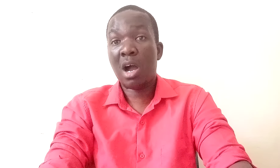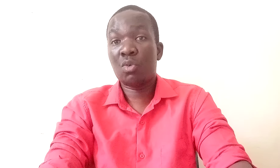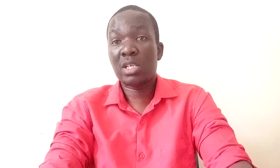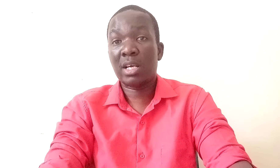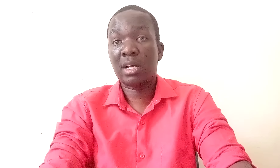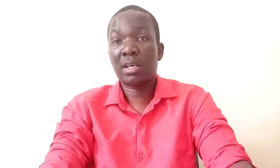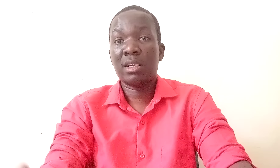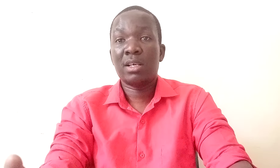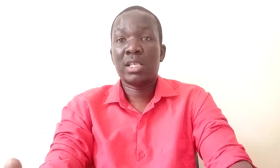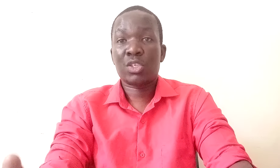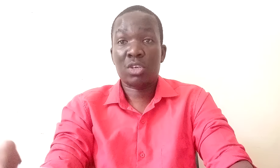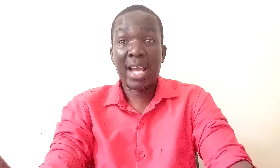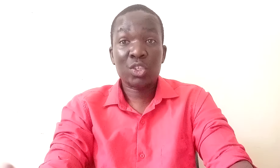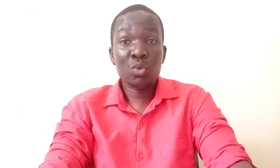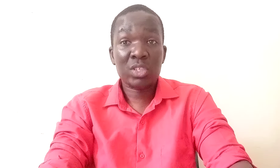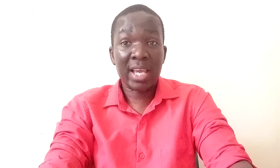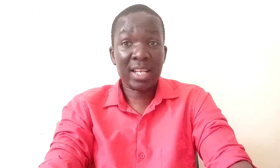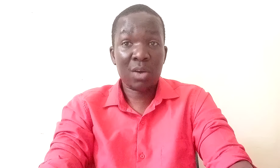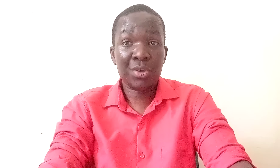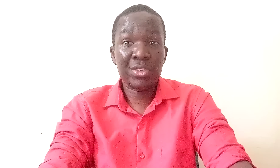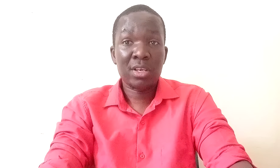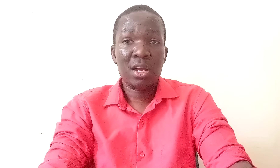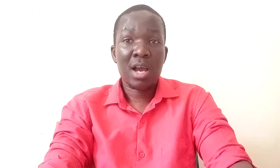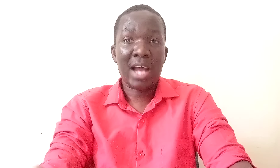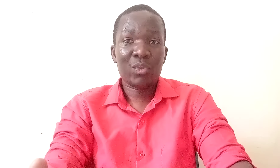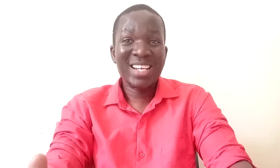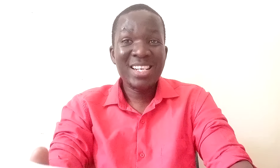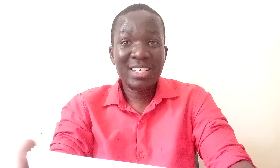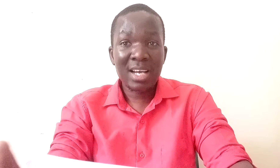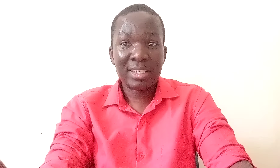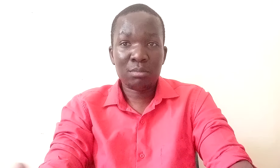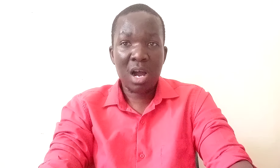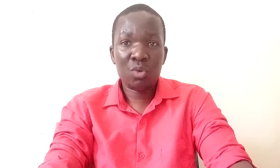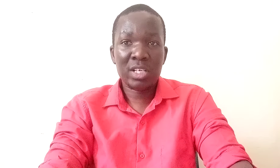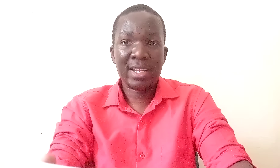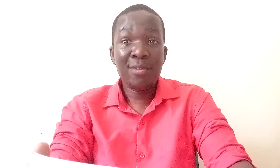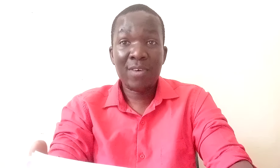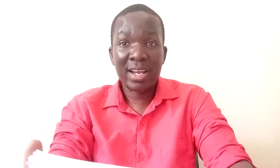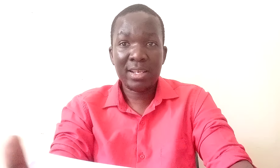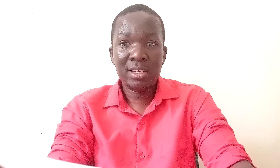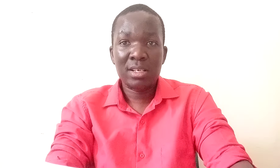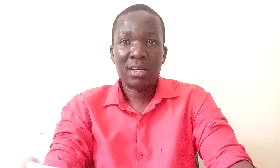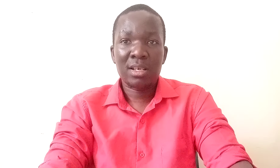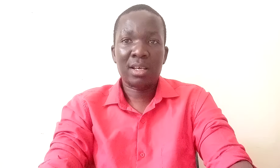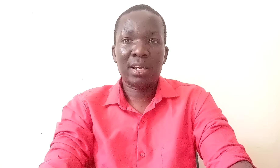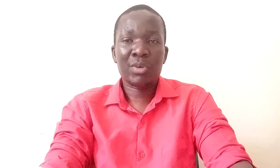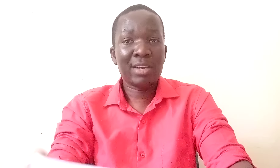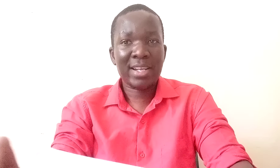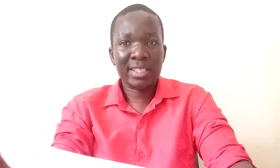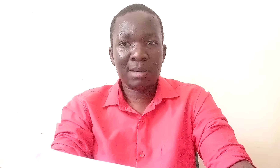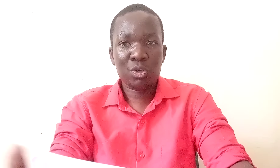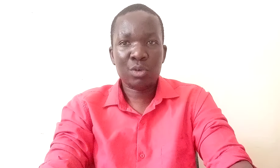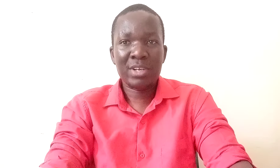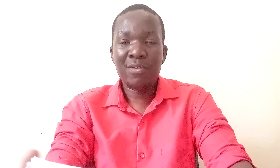about introduction to sign language, and we did discuss about we gave an examples of different